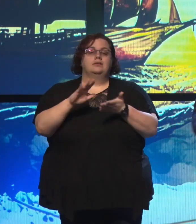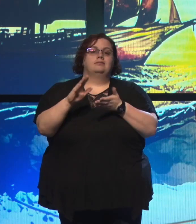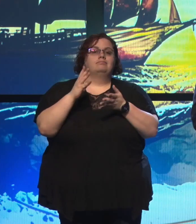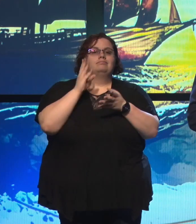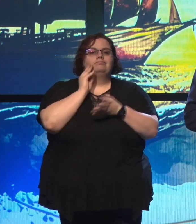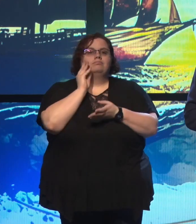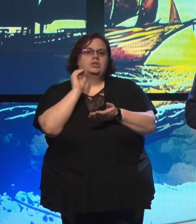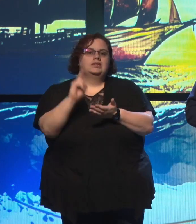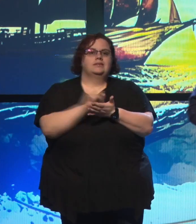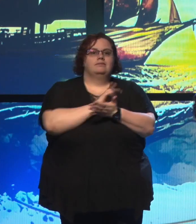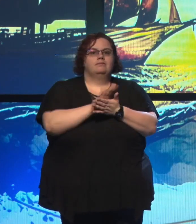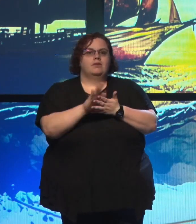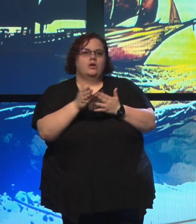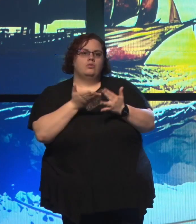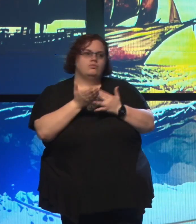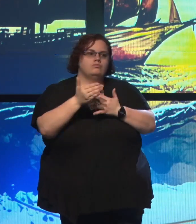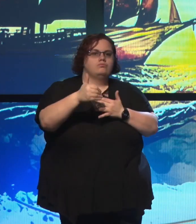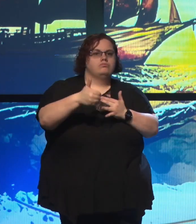through one another.